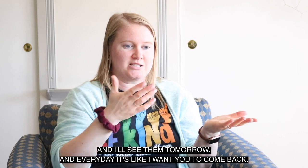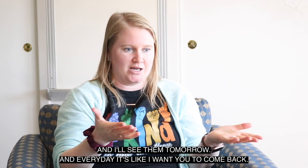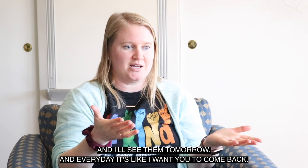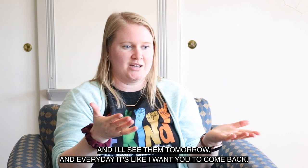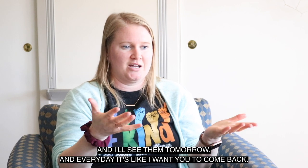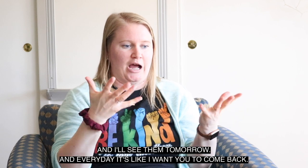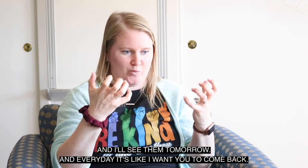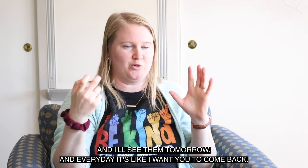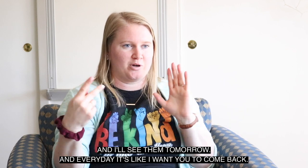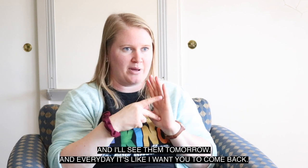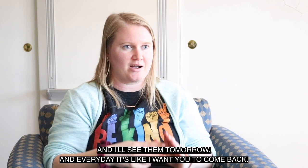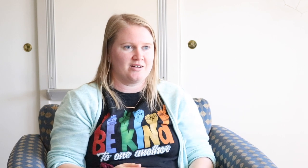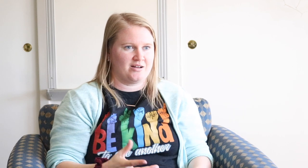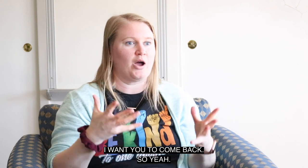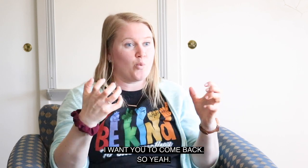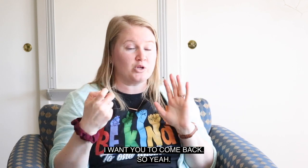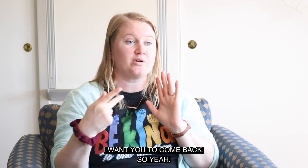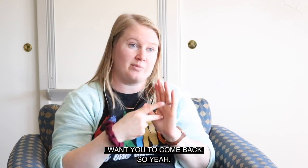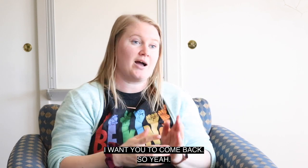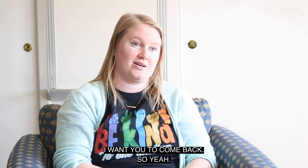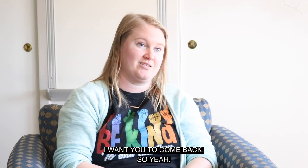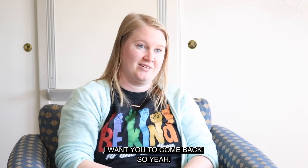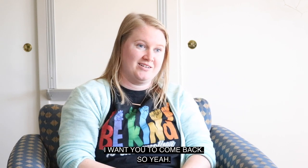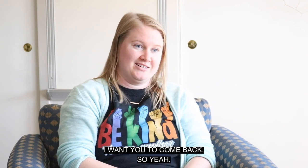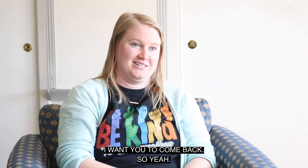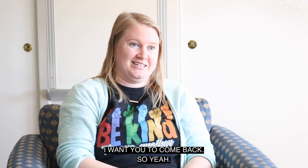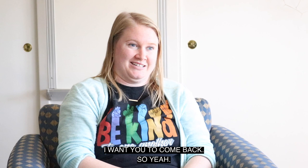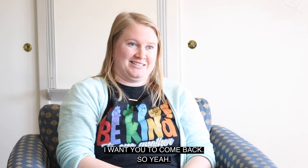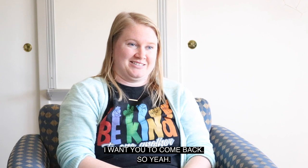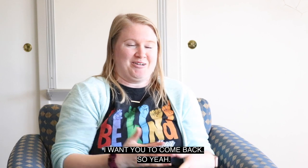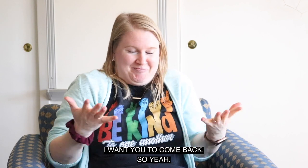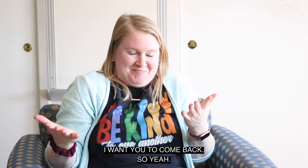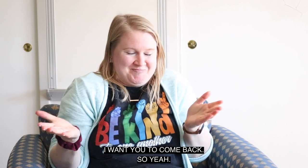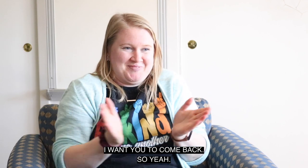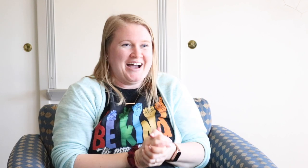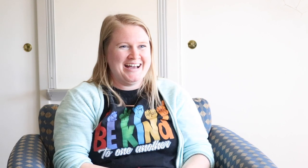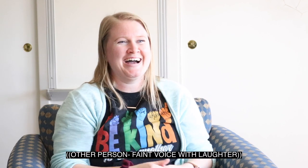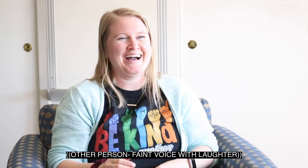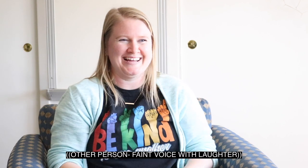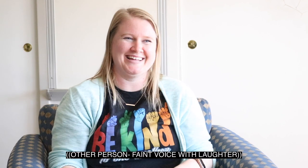like, I want you to come back. I want you to come back. So, yeah. Okay.